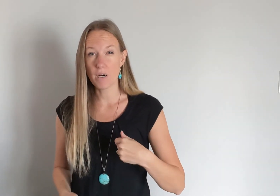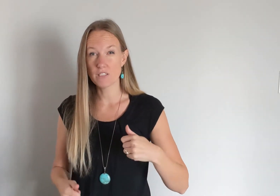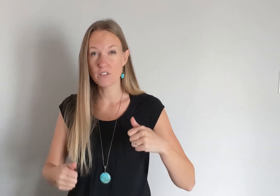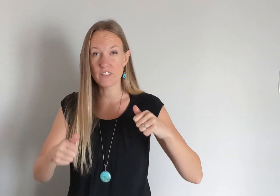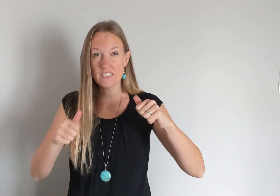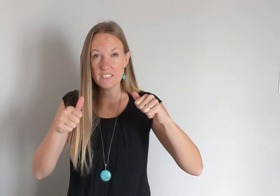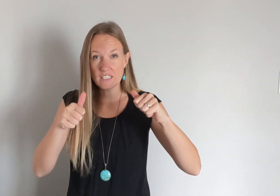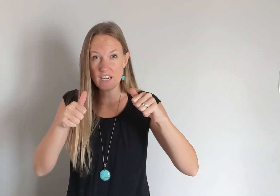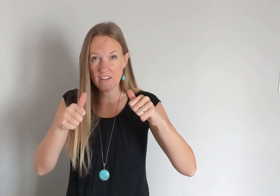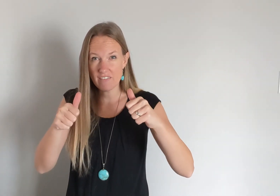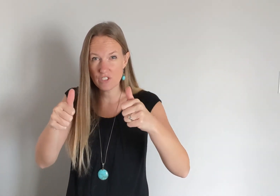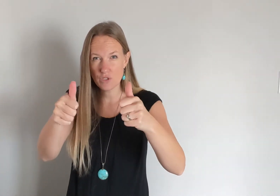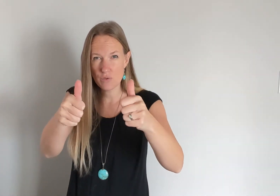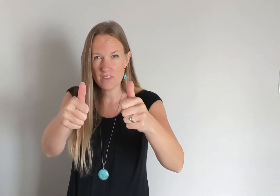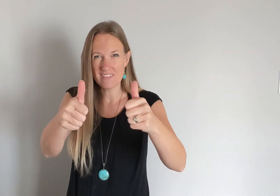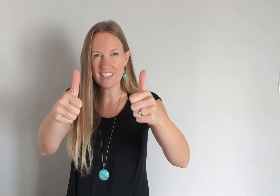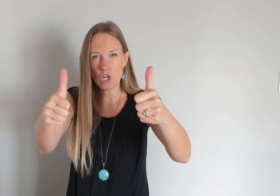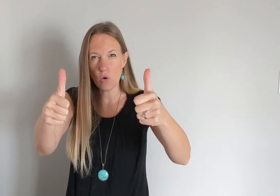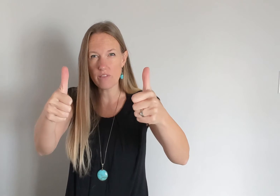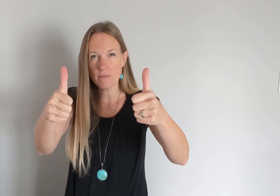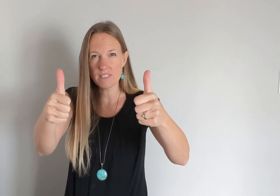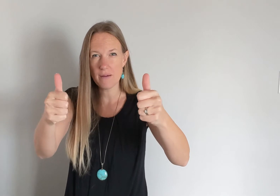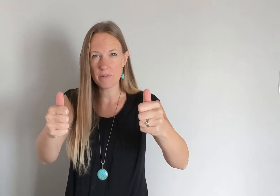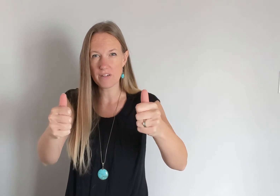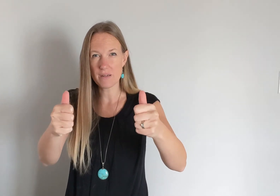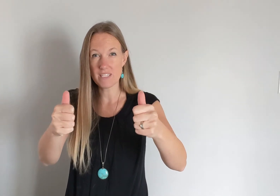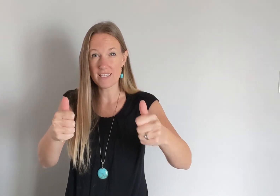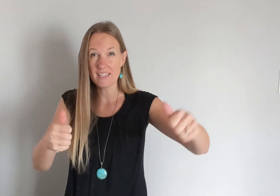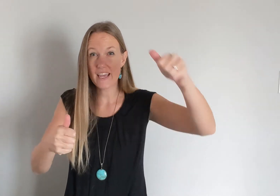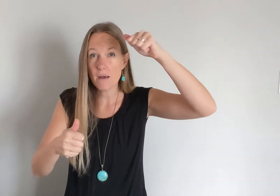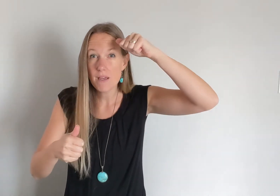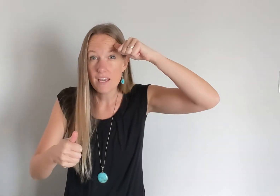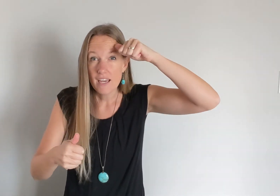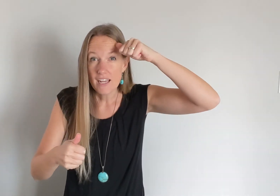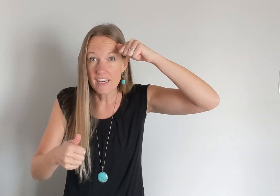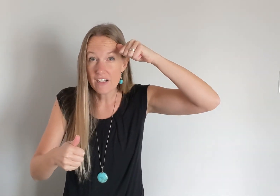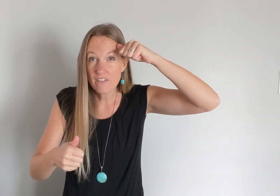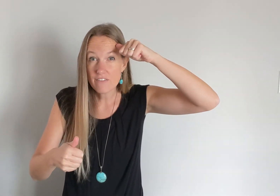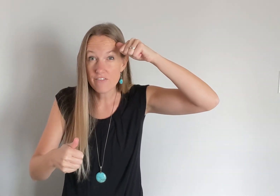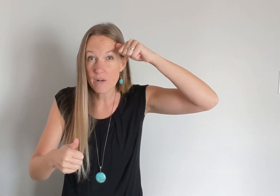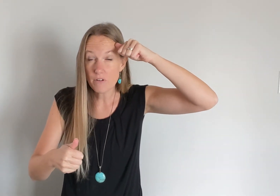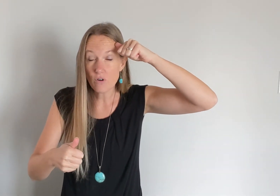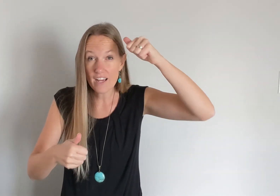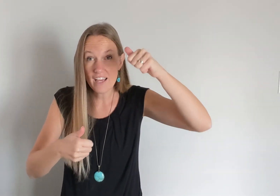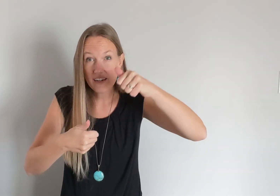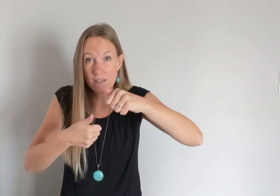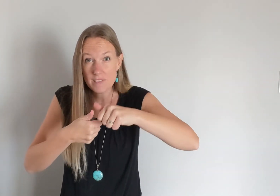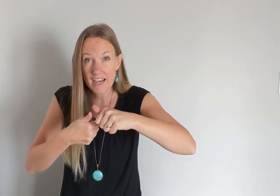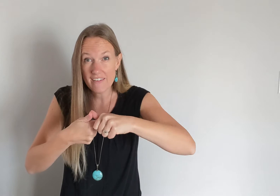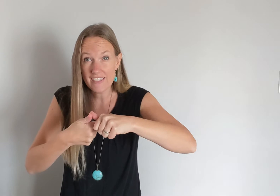So for this, you kind of have two, not total thumbs up, but your thumb is slightly up. And here, from your forehead, come down and